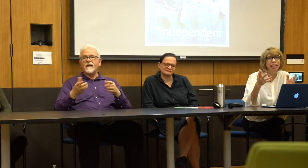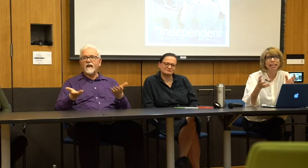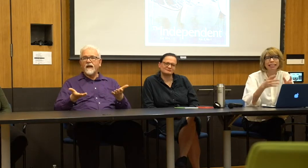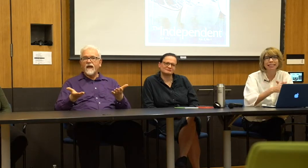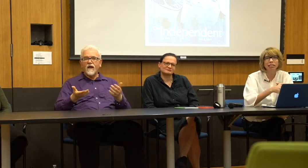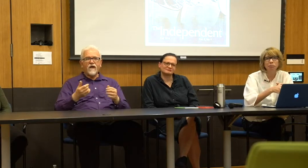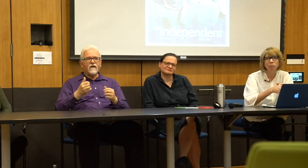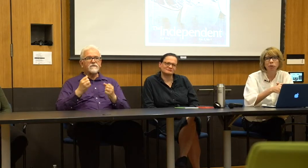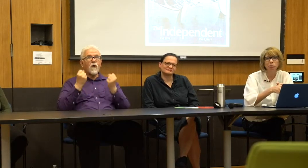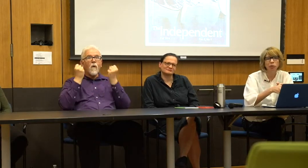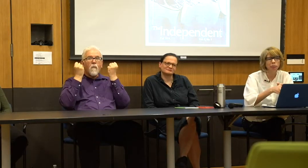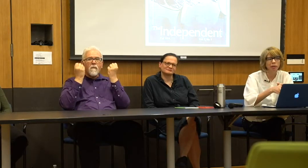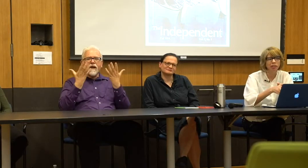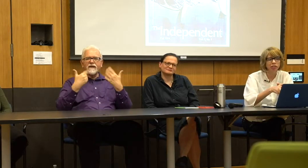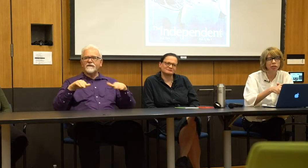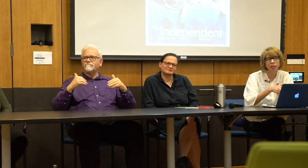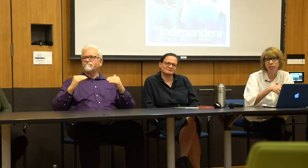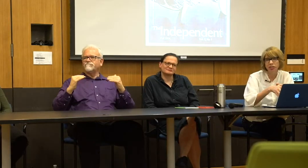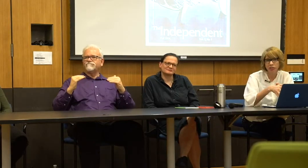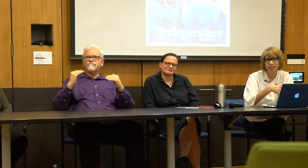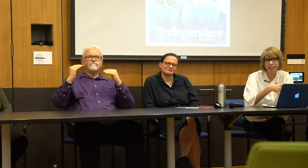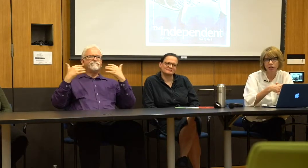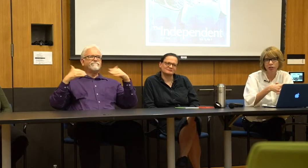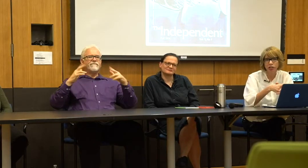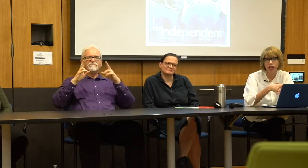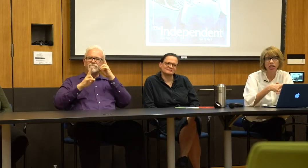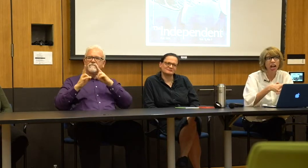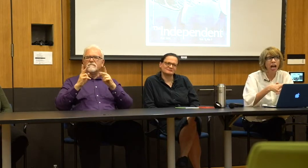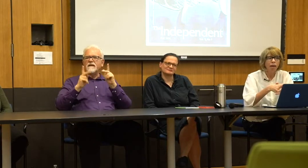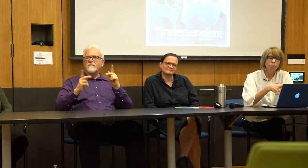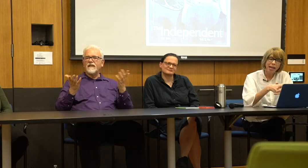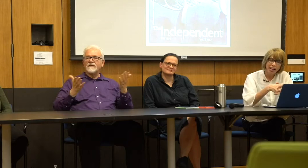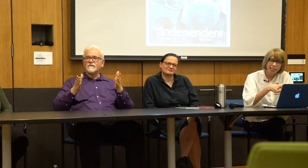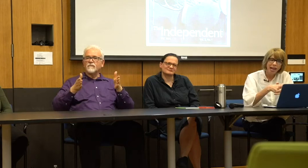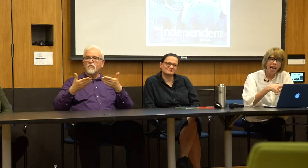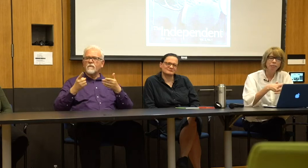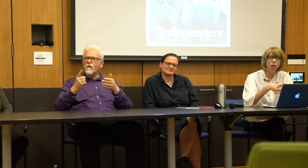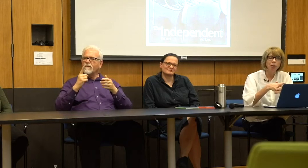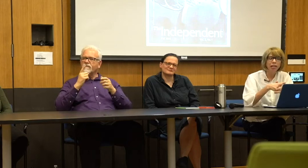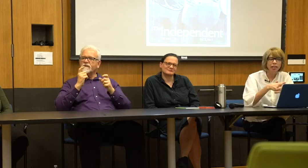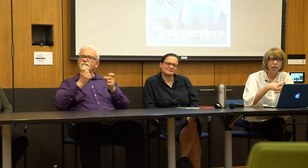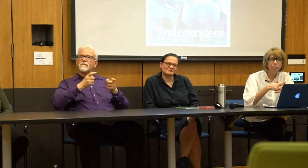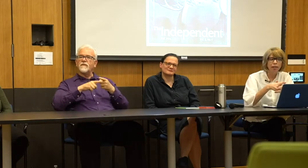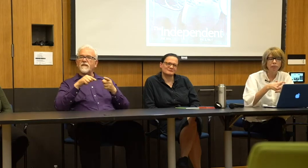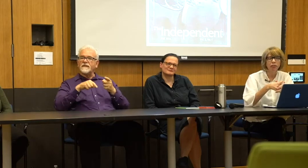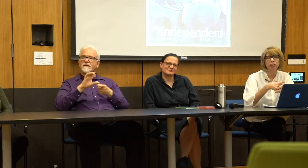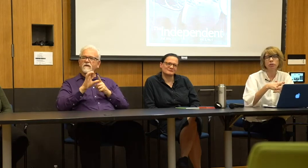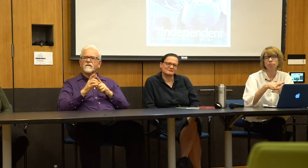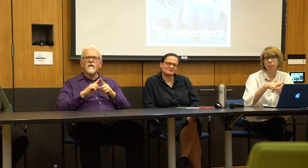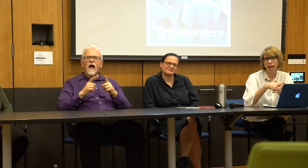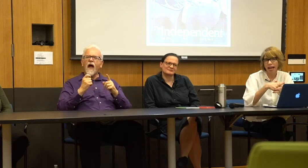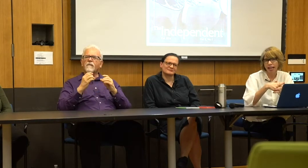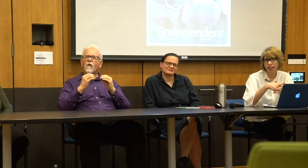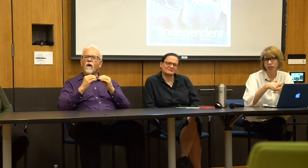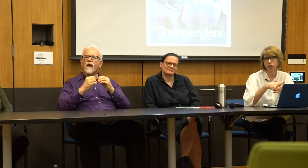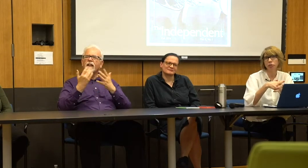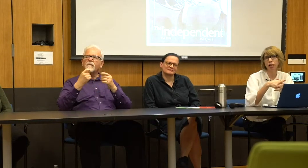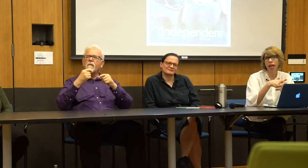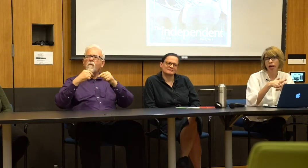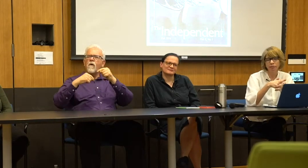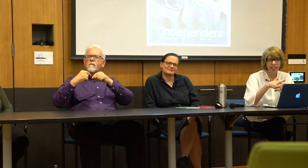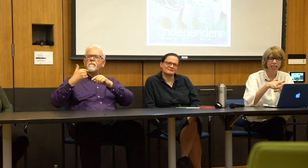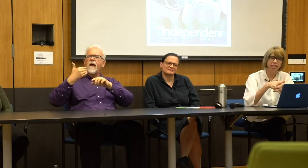so many esteemed people in the room who have contributed to this culture. But I'm going a little bit further back